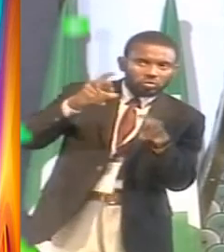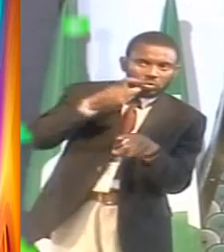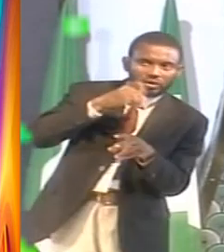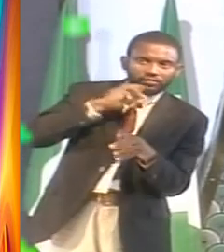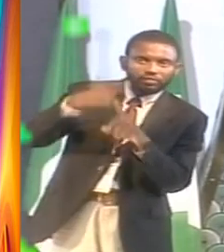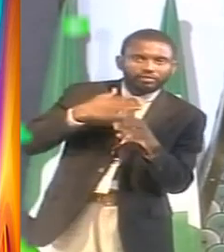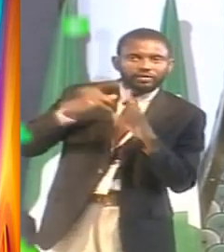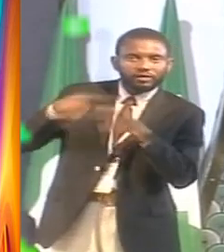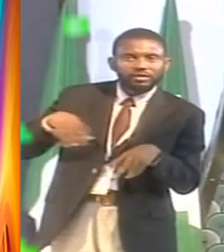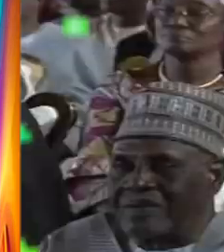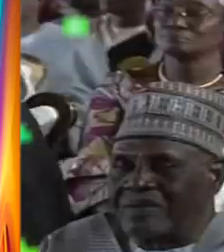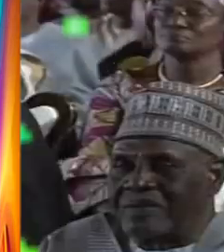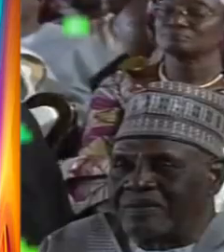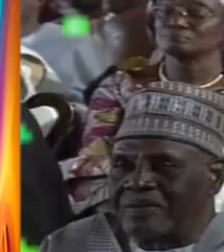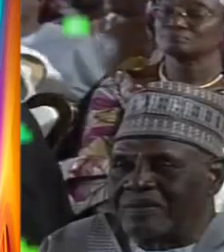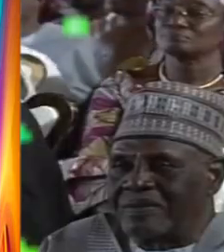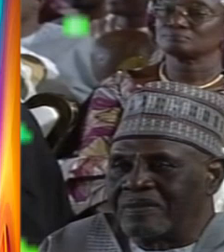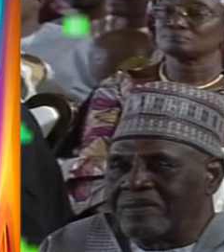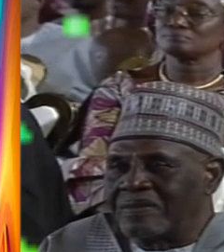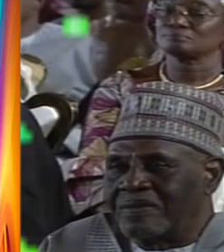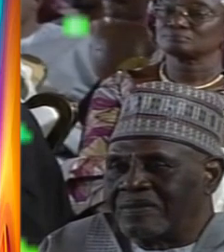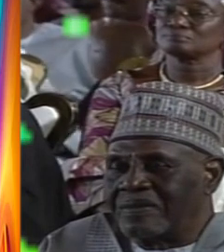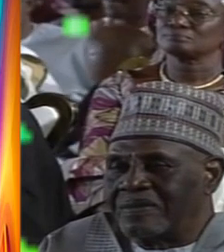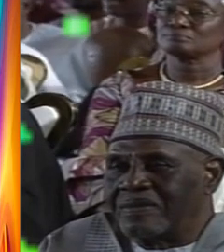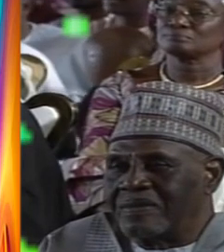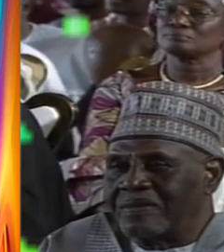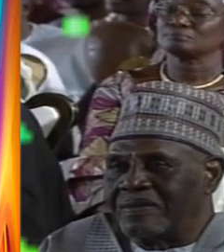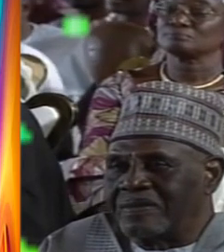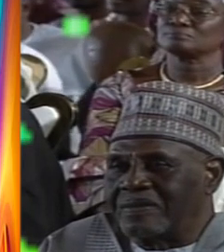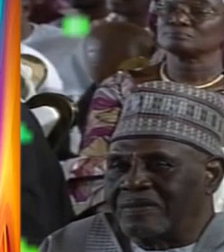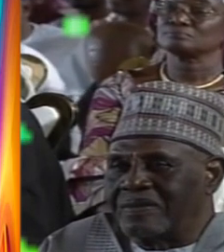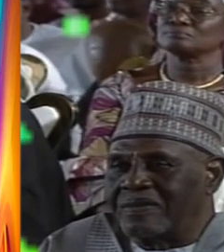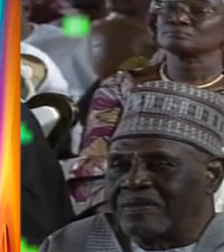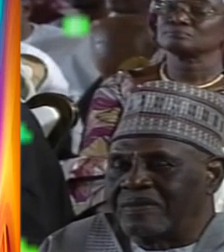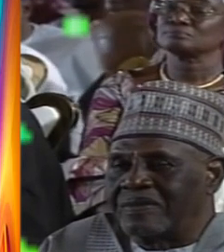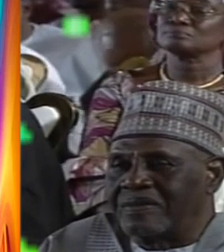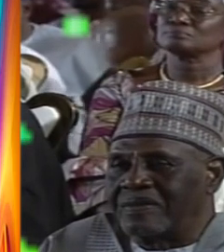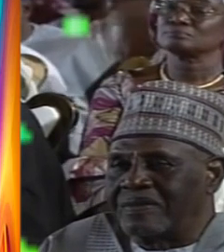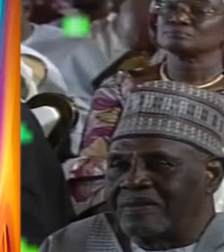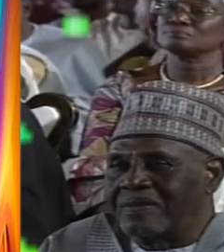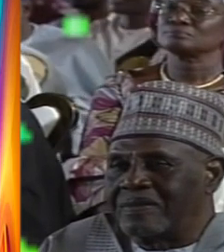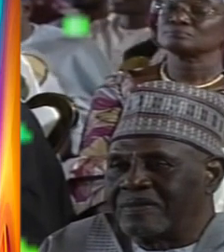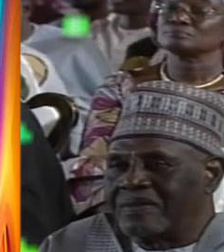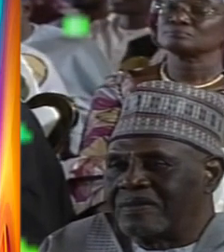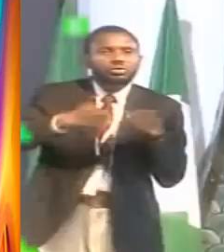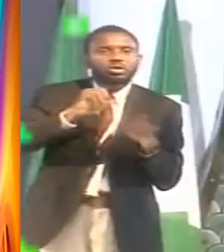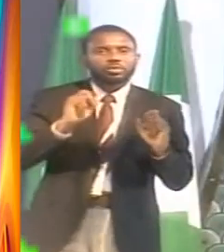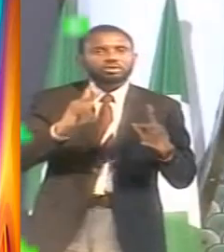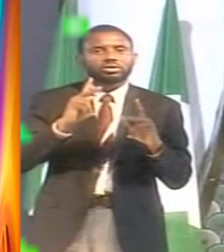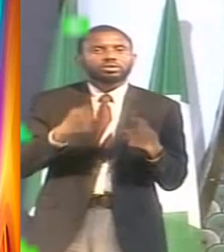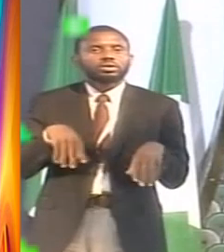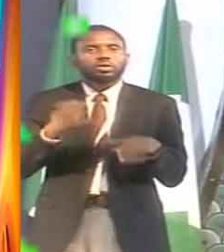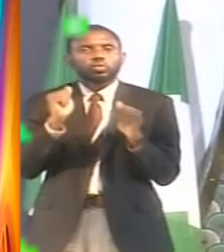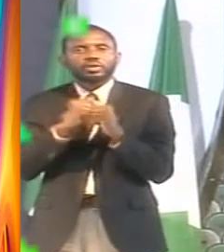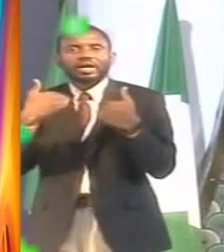who is from my town. Because, no thanks, we have come to associate opportunity, privilege with